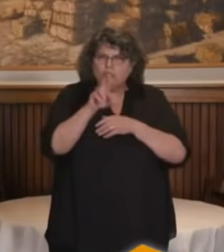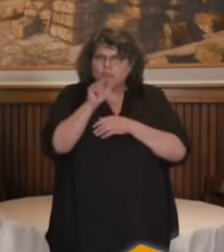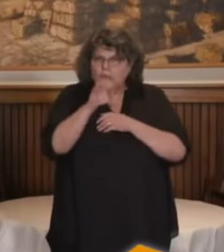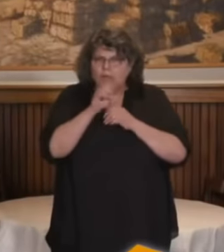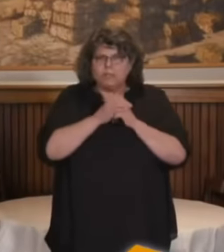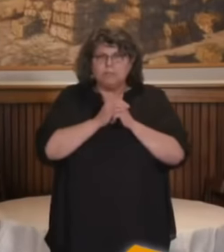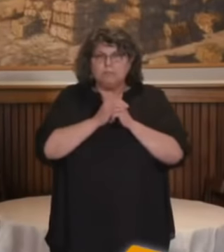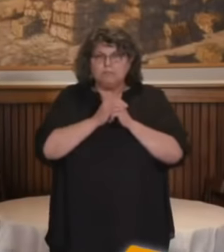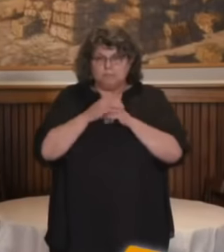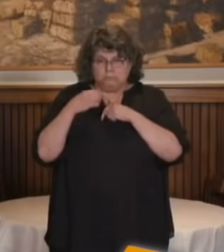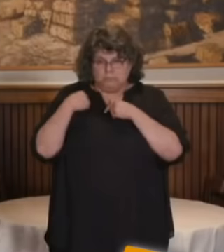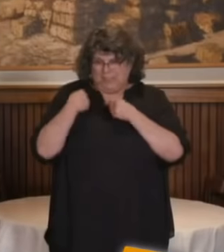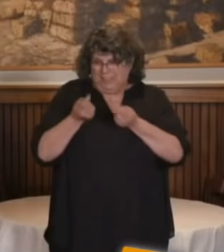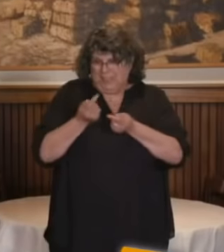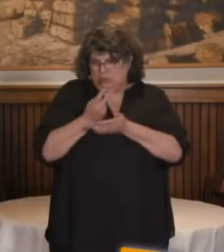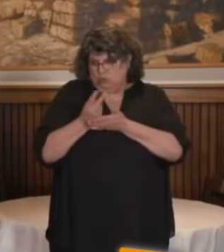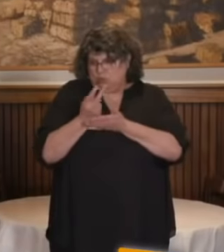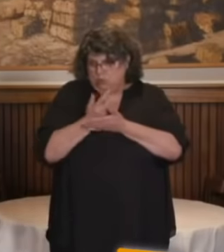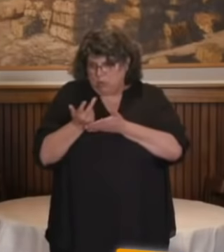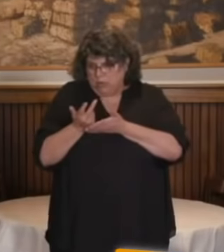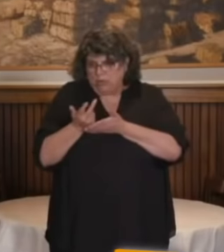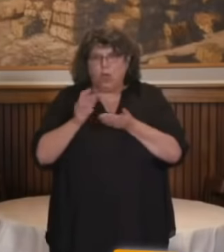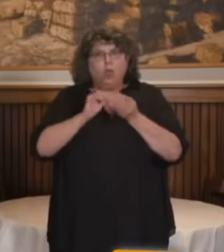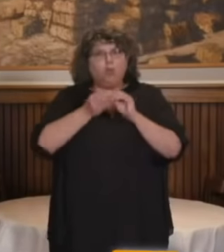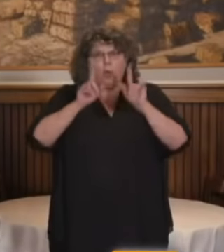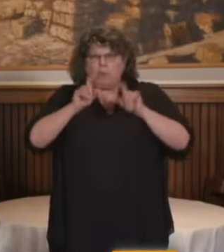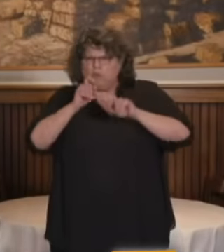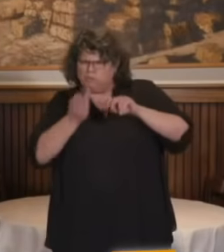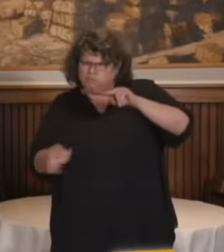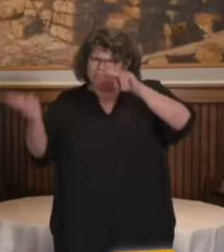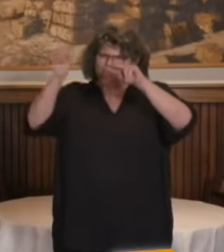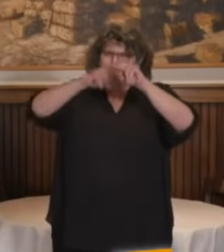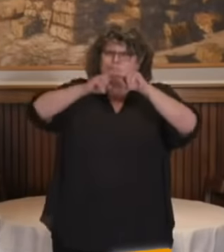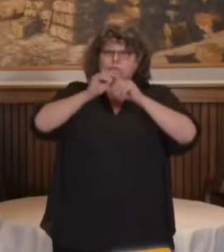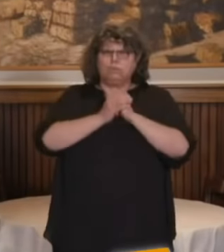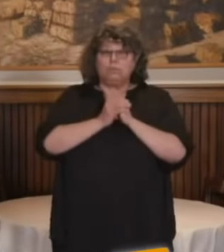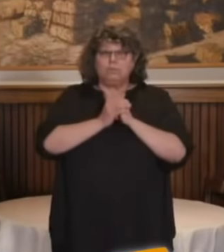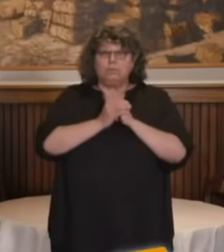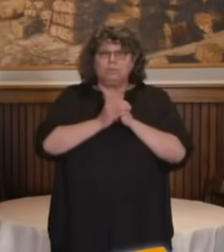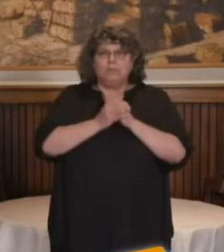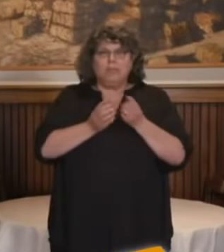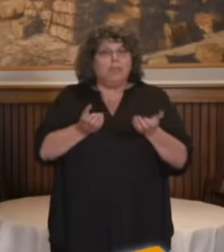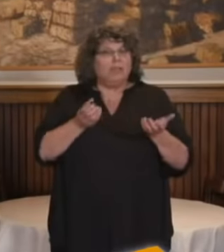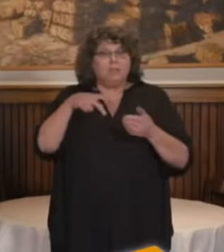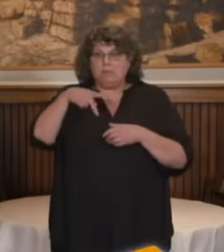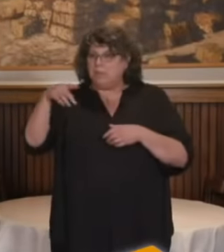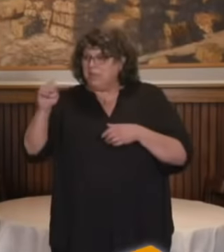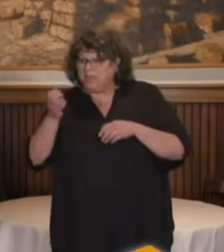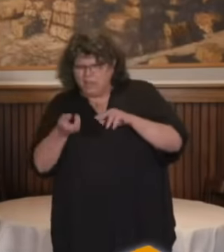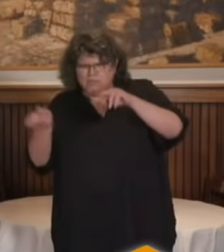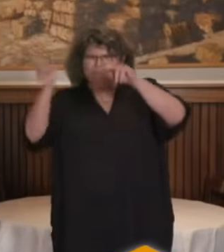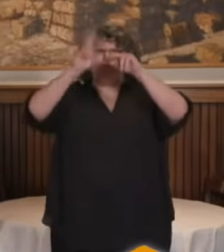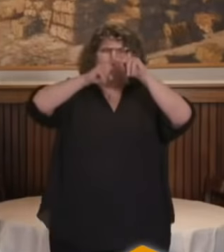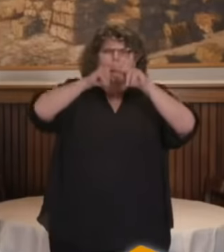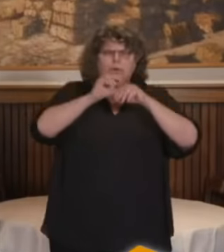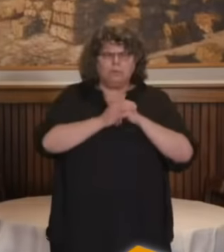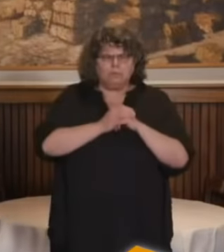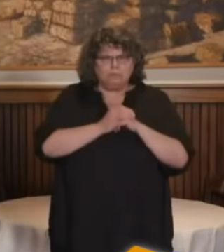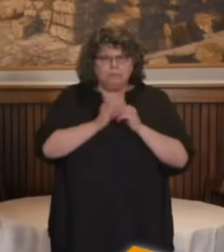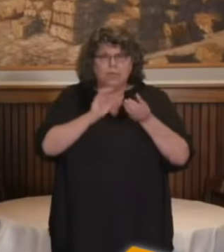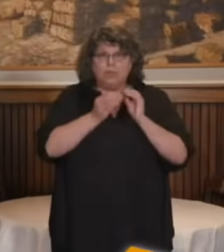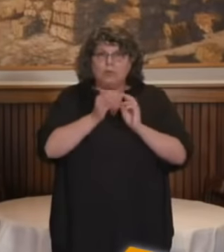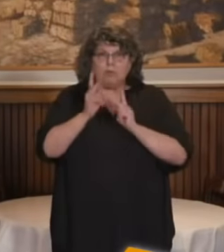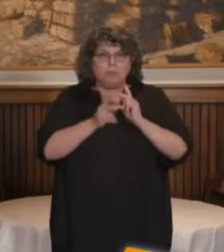what's changed in the last few weeks? Testing has substantially increased. Amount of PPE has substantially increased. The number